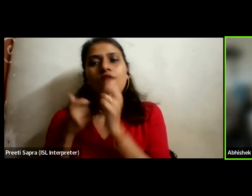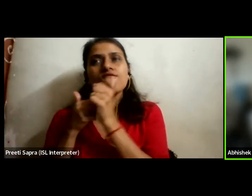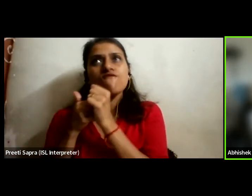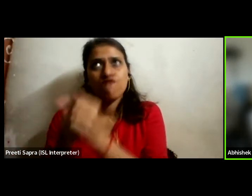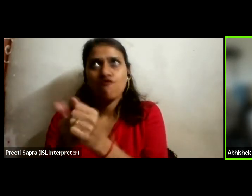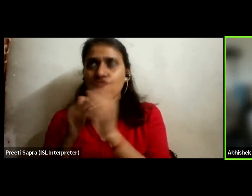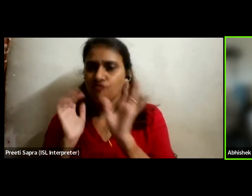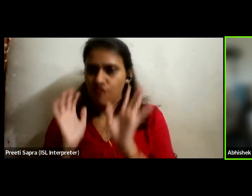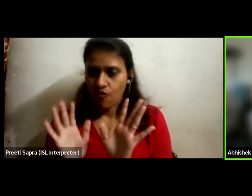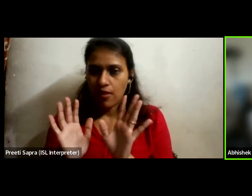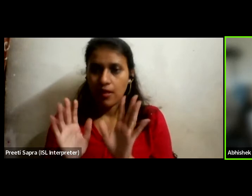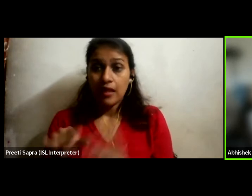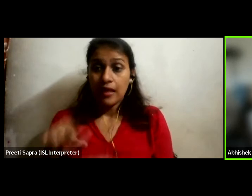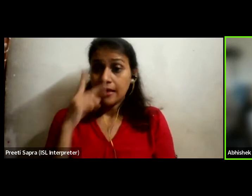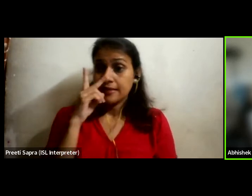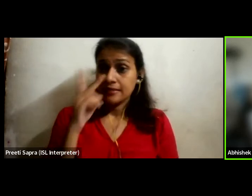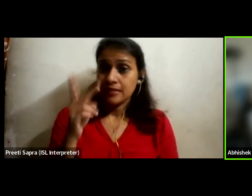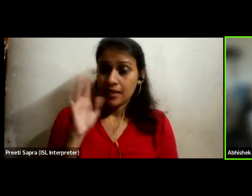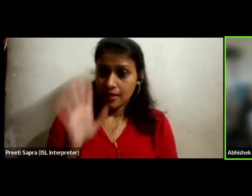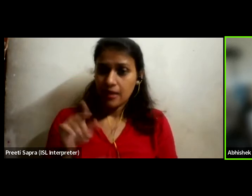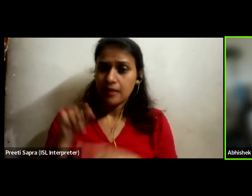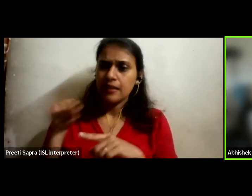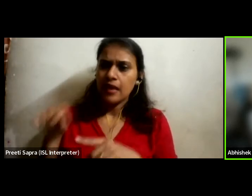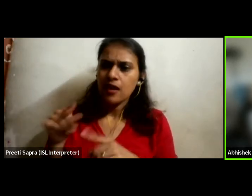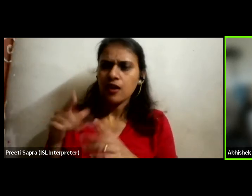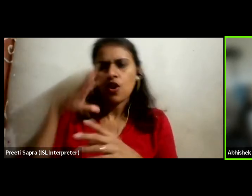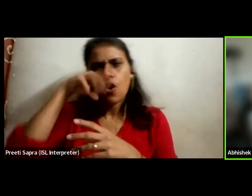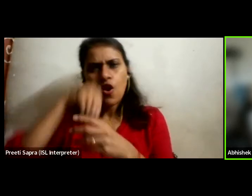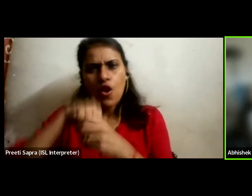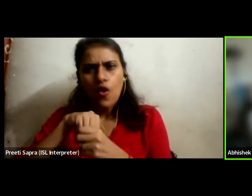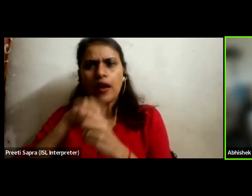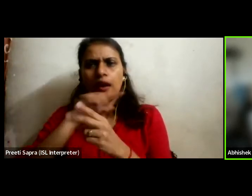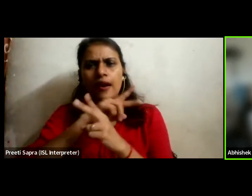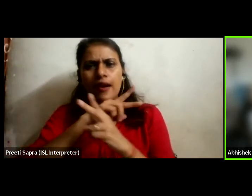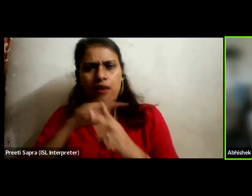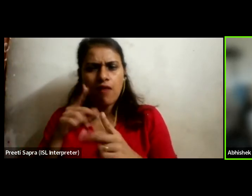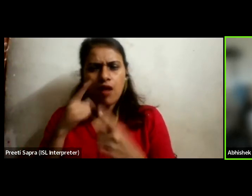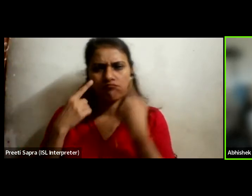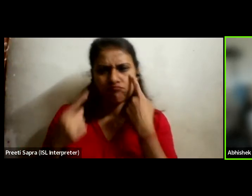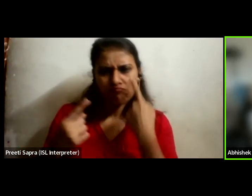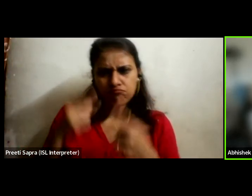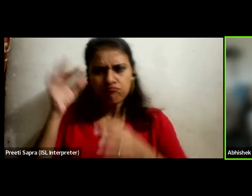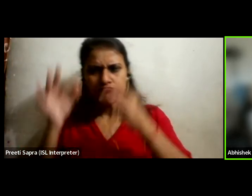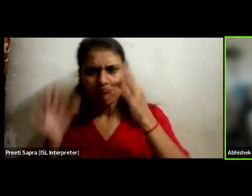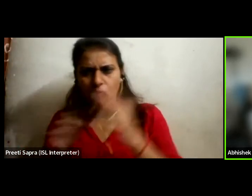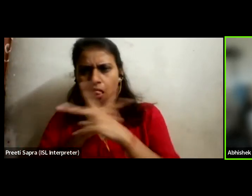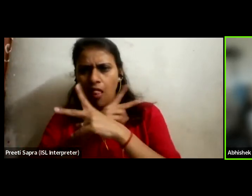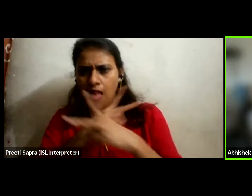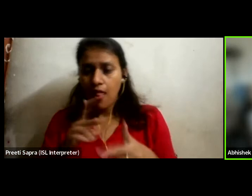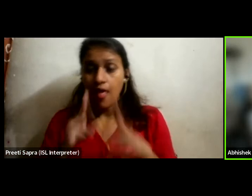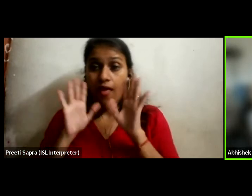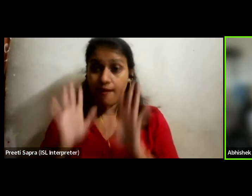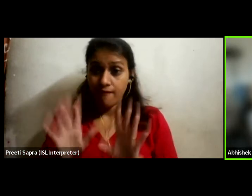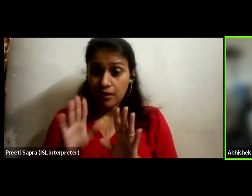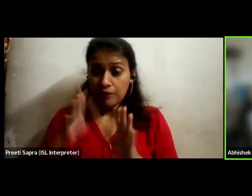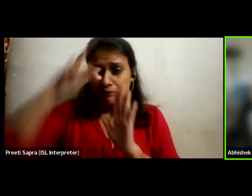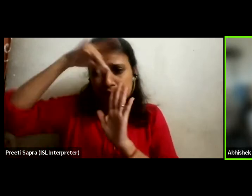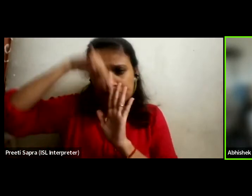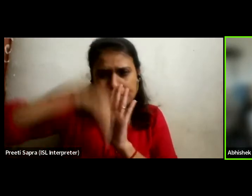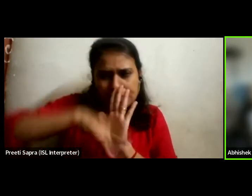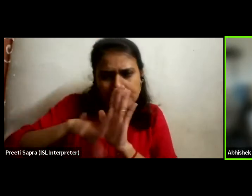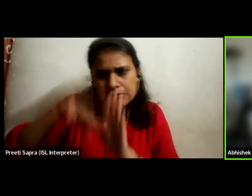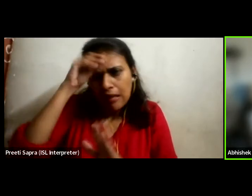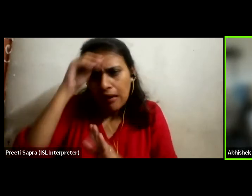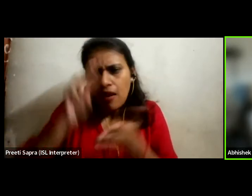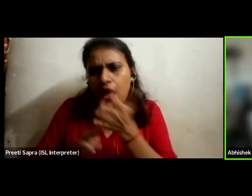how they framed it. What that covers is regression analysis, predictive analytics, ML, deep learning, neural networks, or